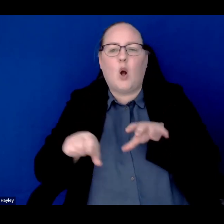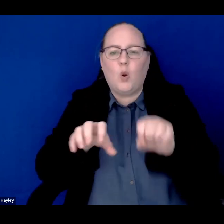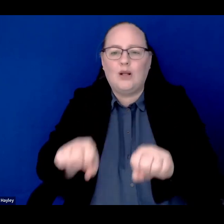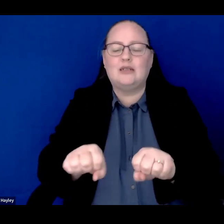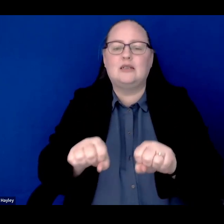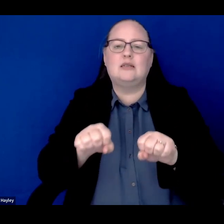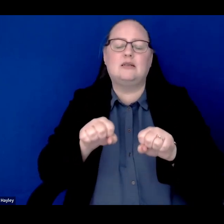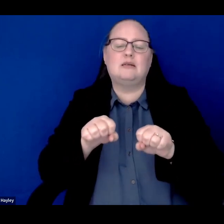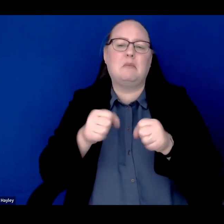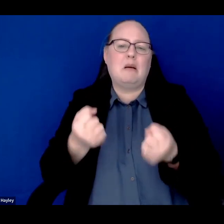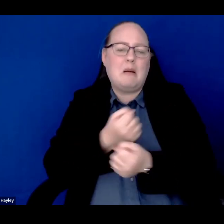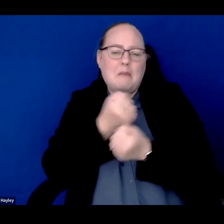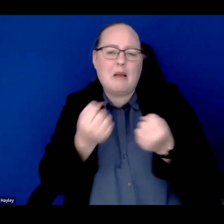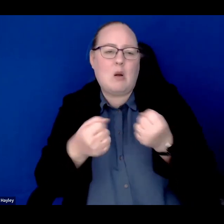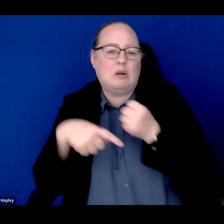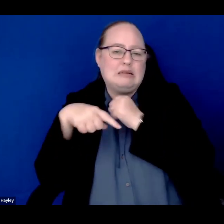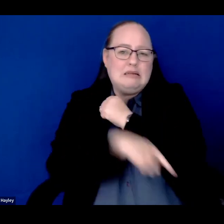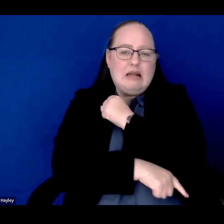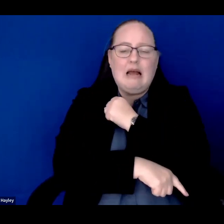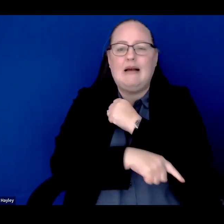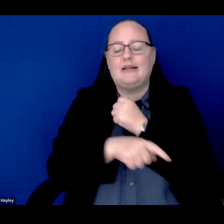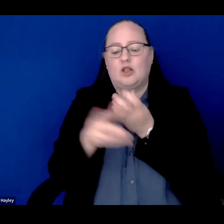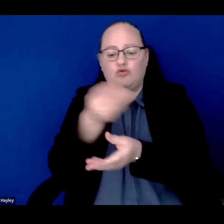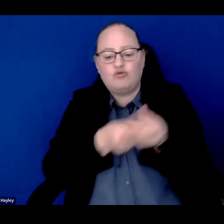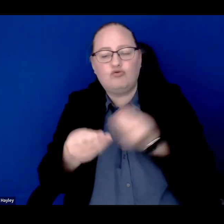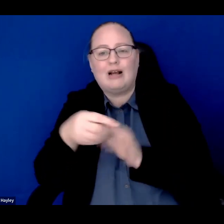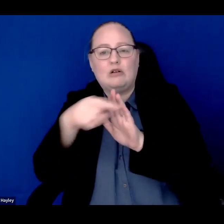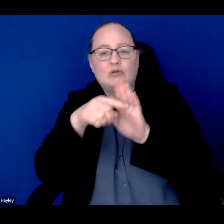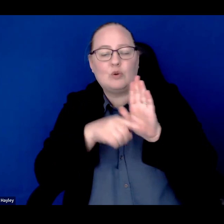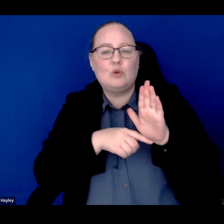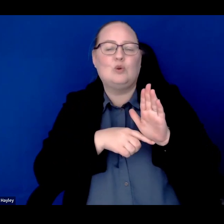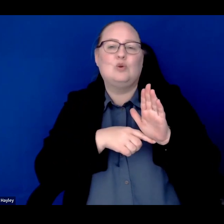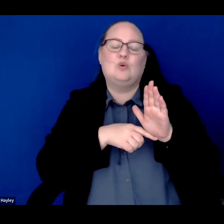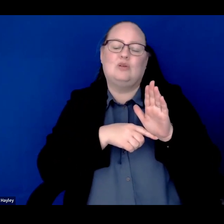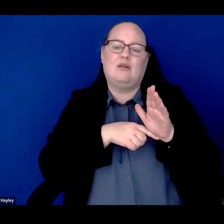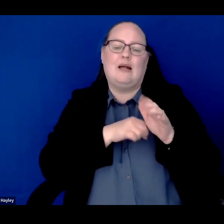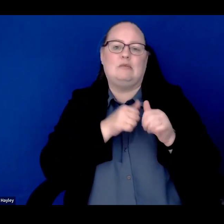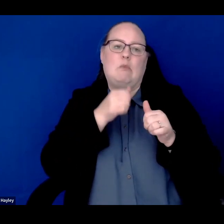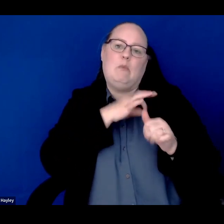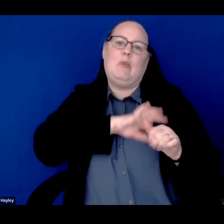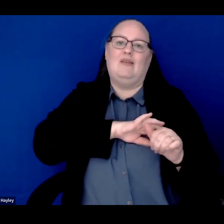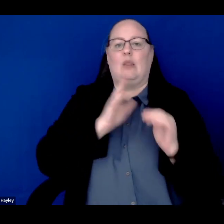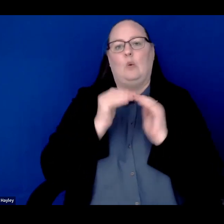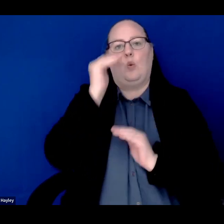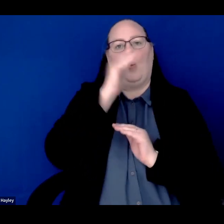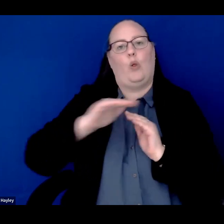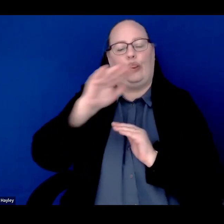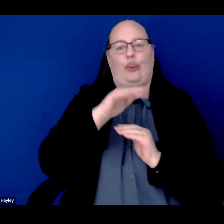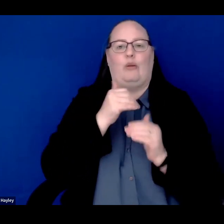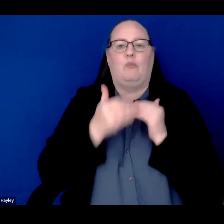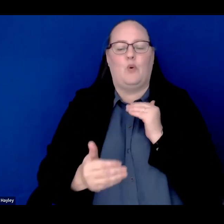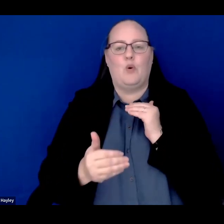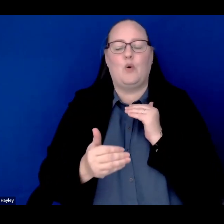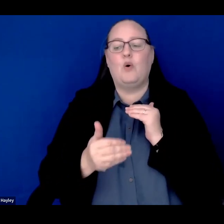trade rules that are skewed in favor of the global north, through ongoing destruction of ecosystems, extraction of resources, and